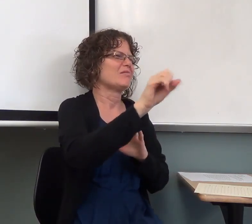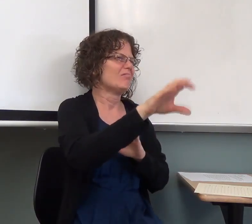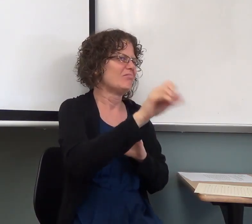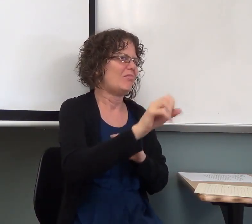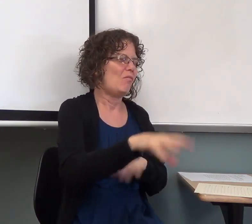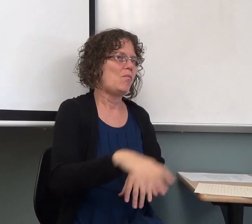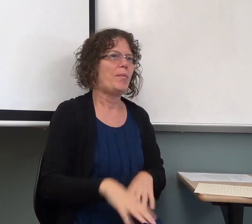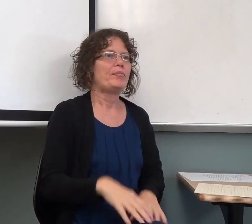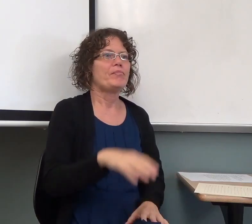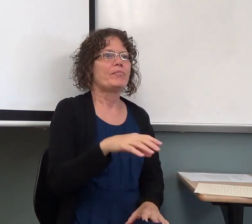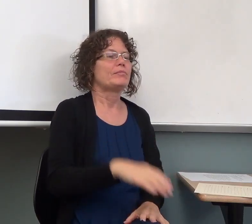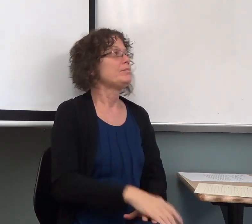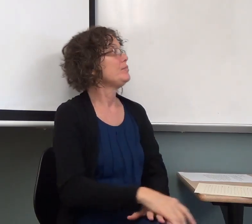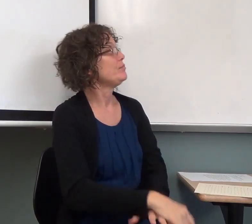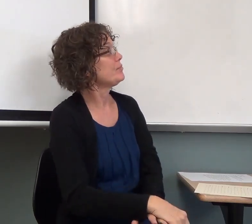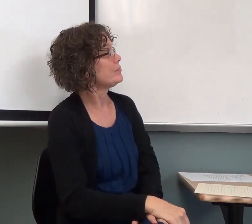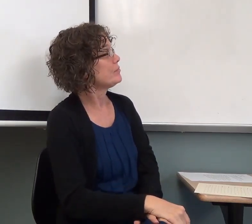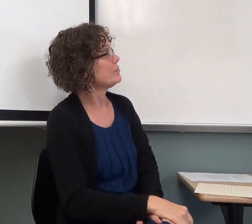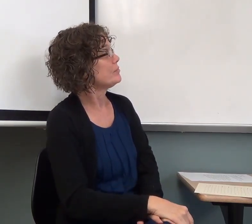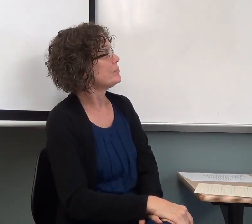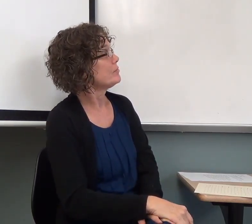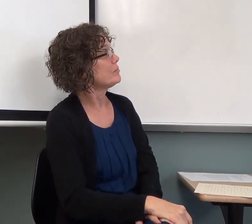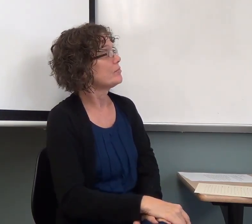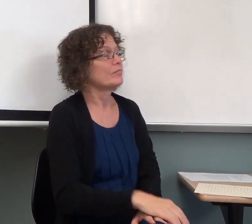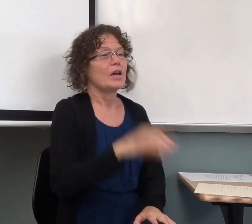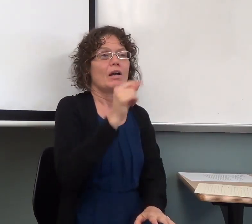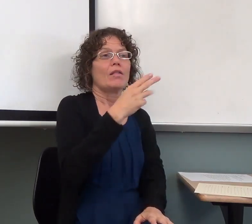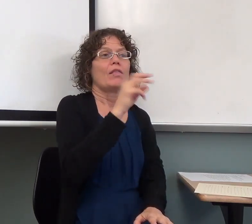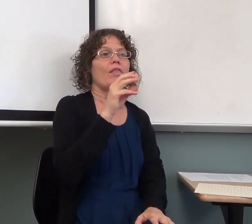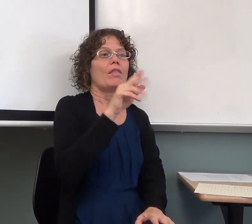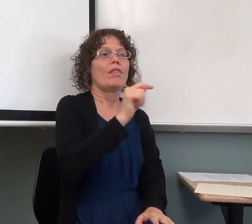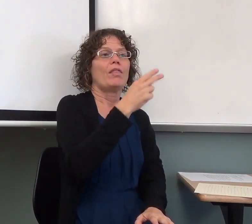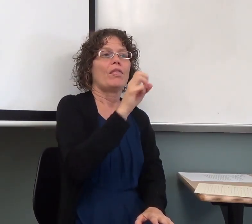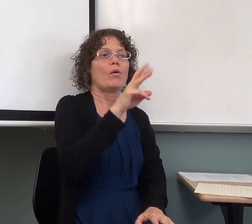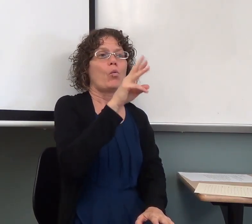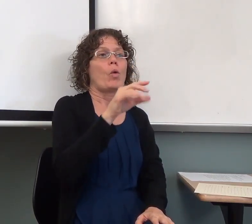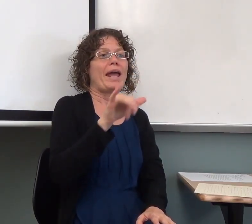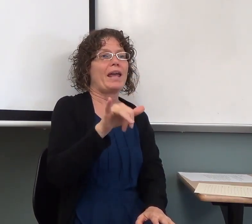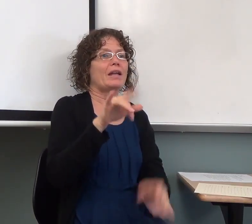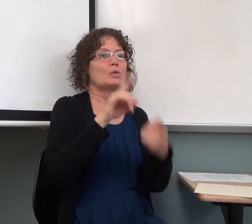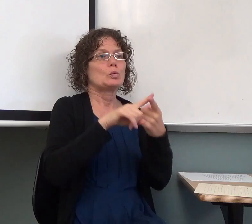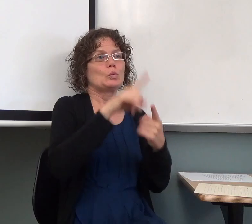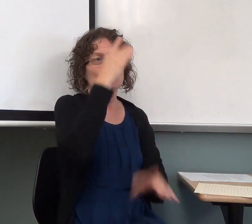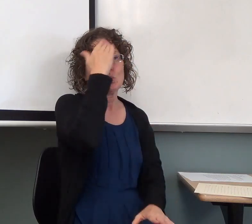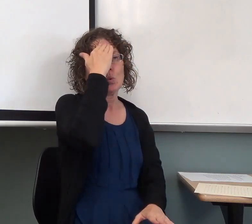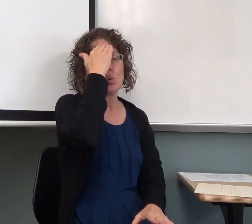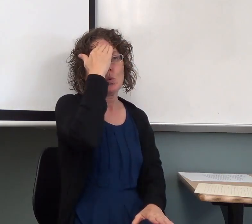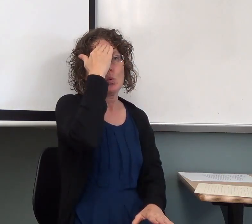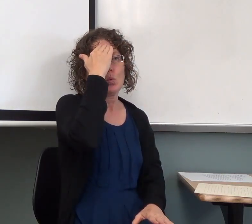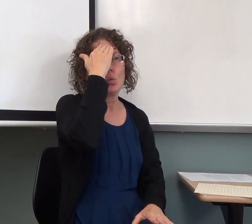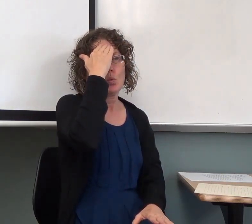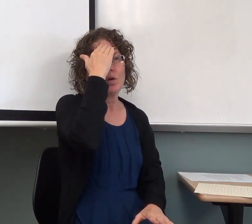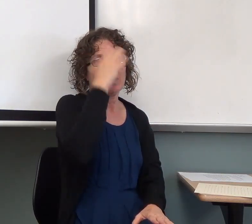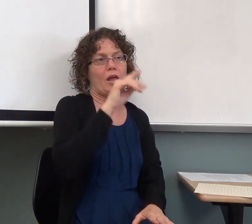The way to know that a